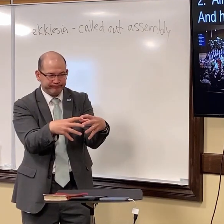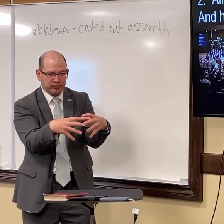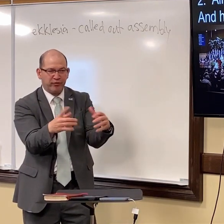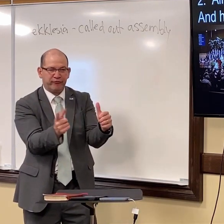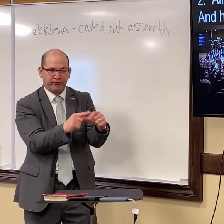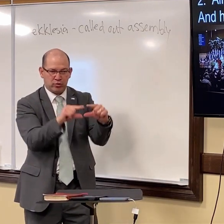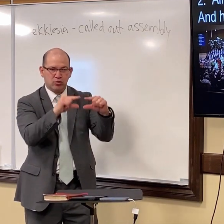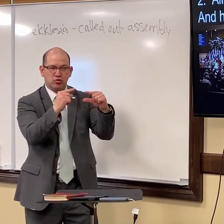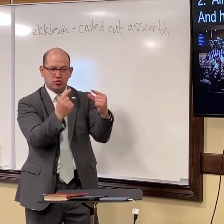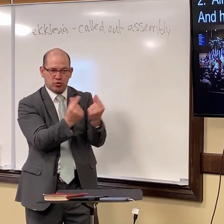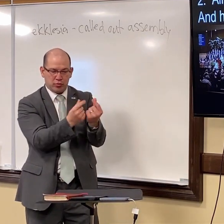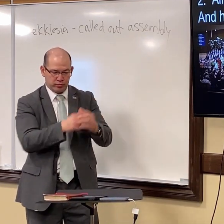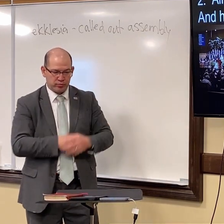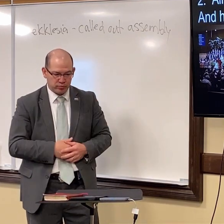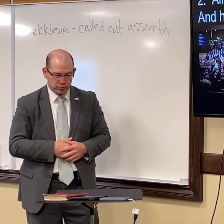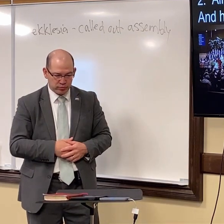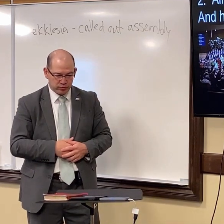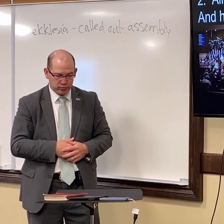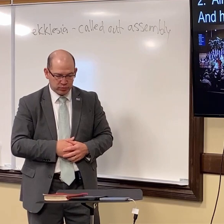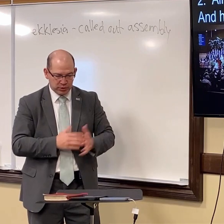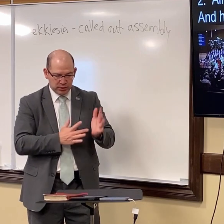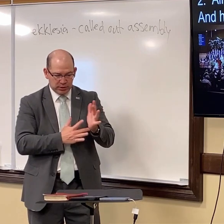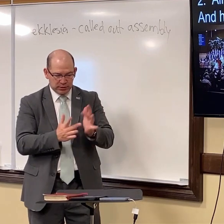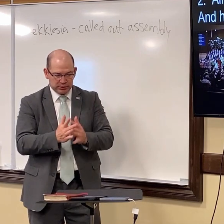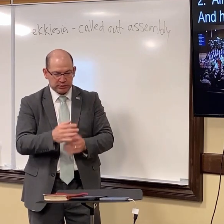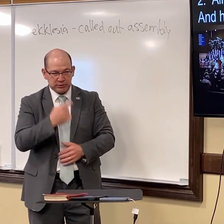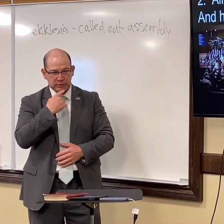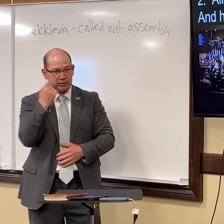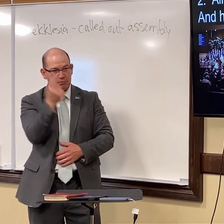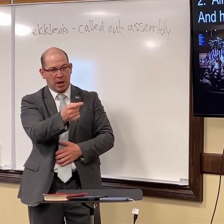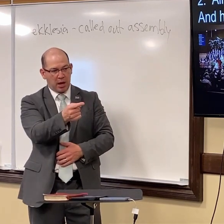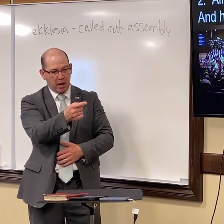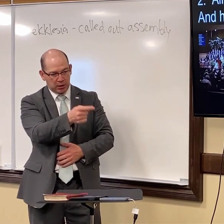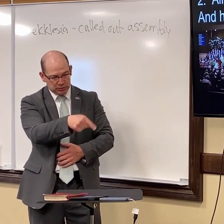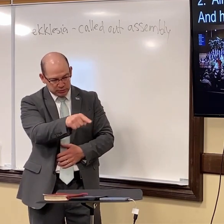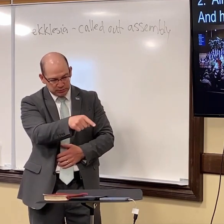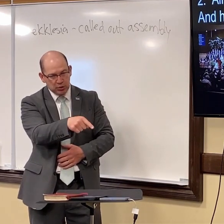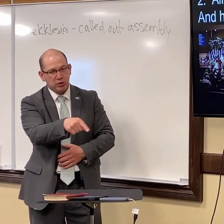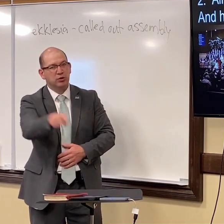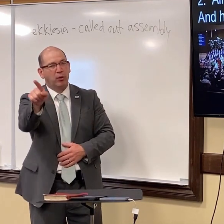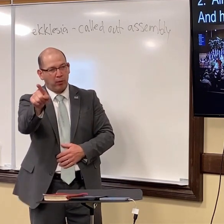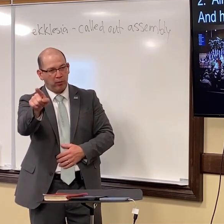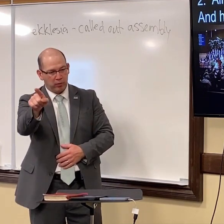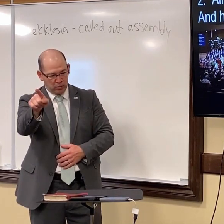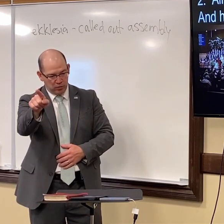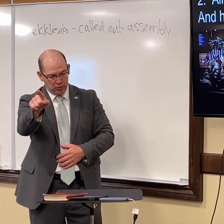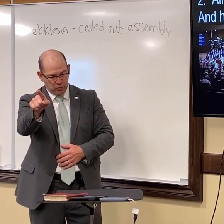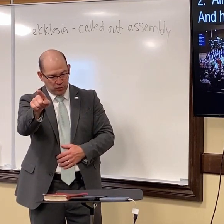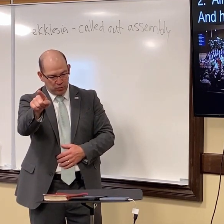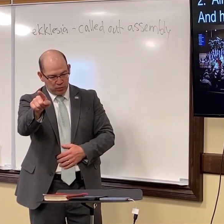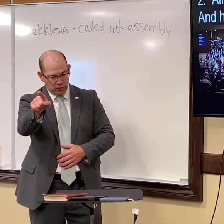And they gathered together. They were the first group. And Jesus commanded them and said, go.